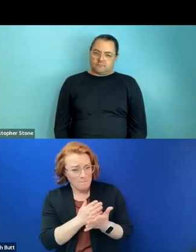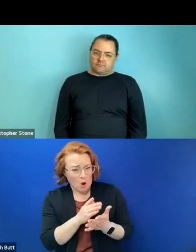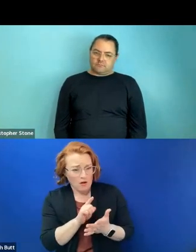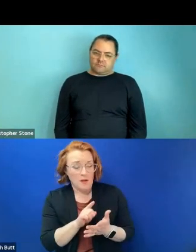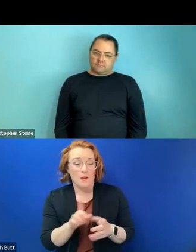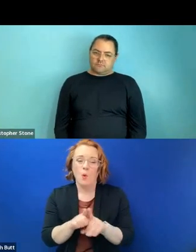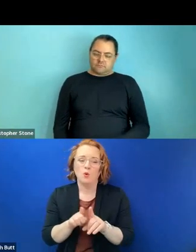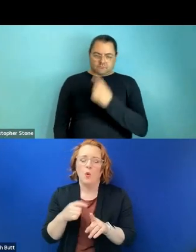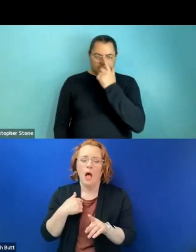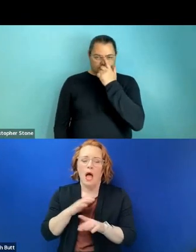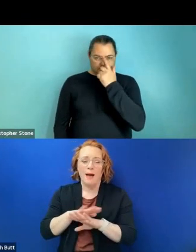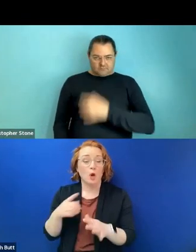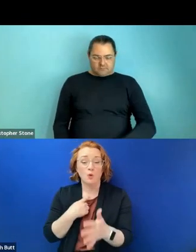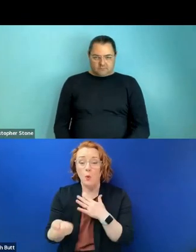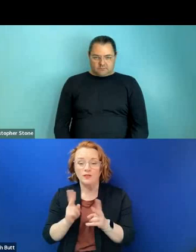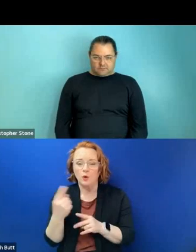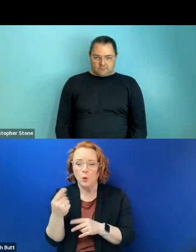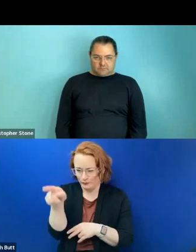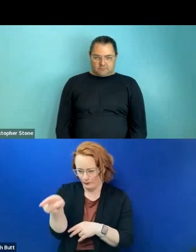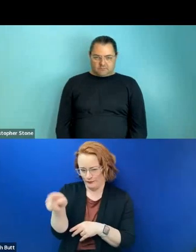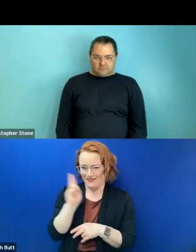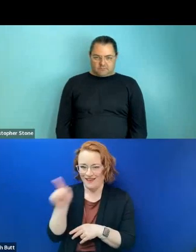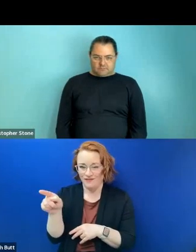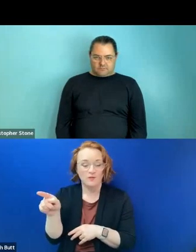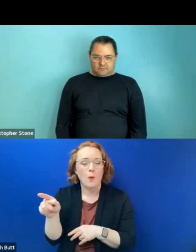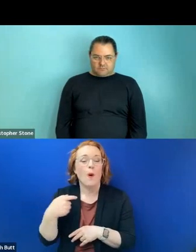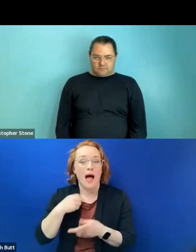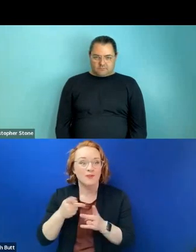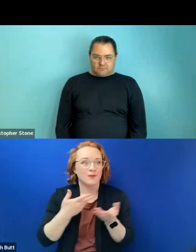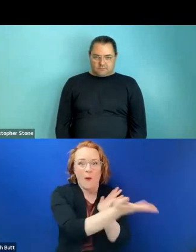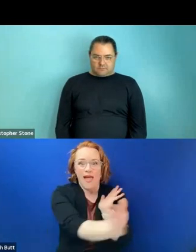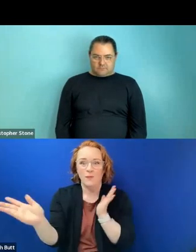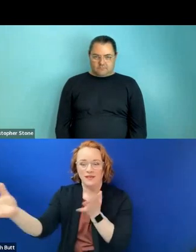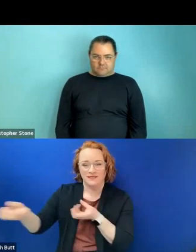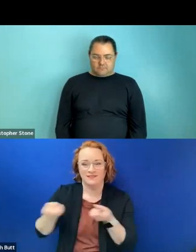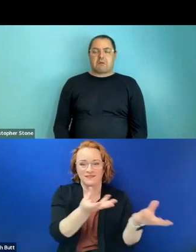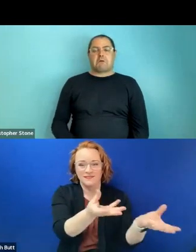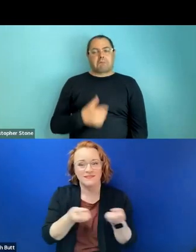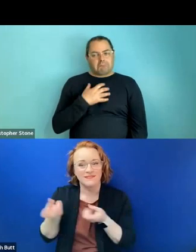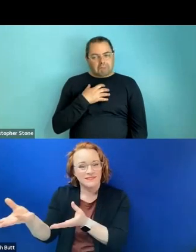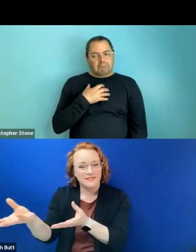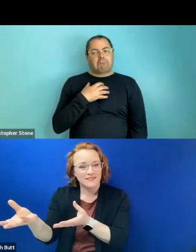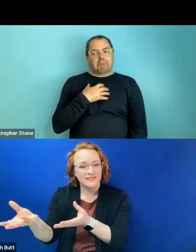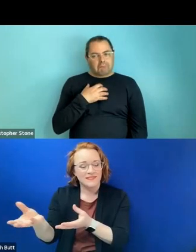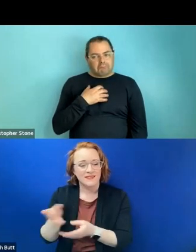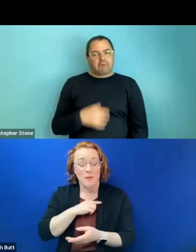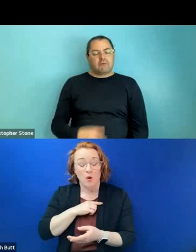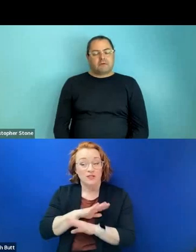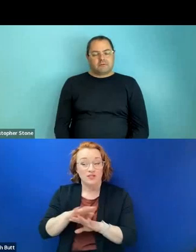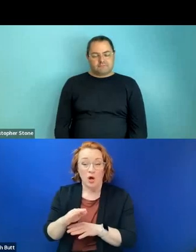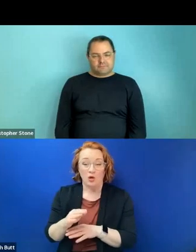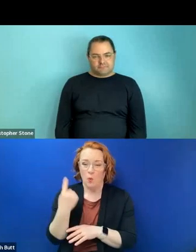I'm not just interpreting for a deaf person. I'm interpreting for everybody who's there. Okay. Because it's not just